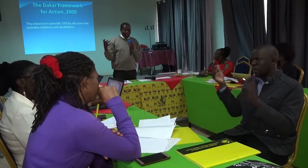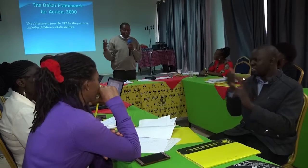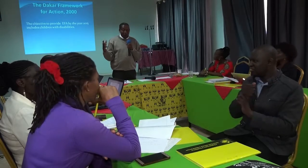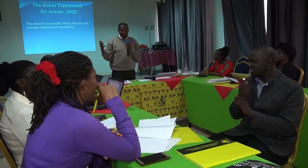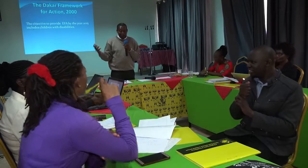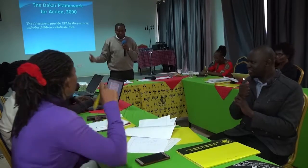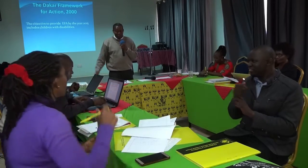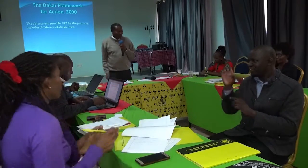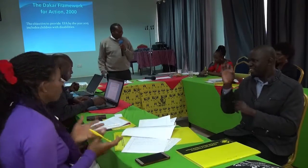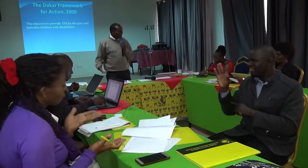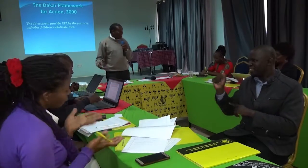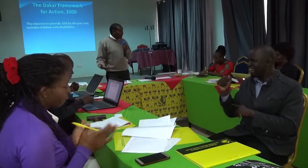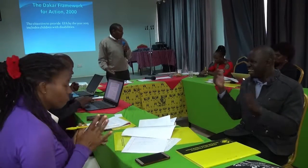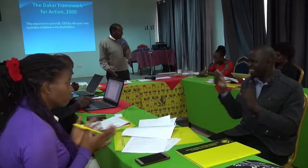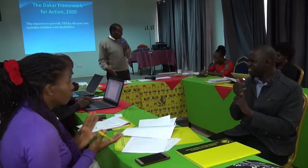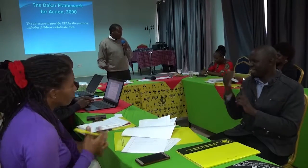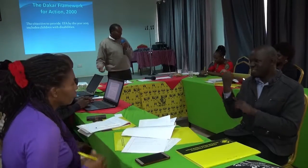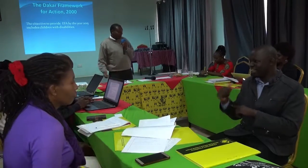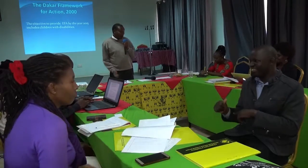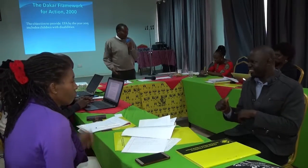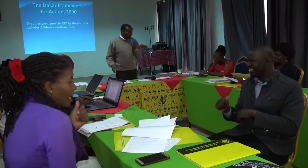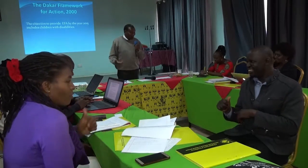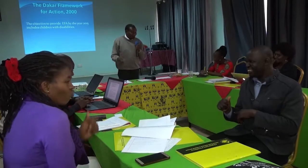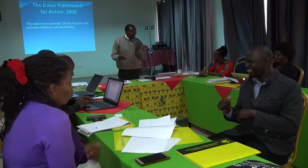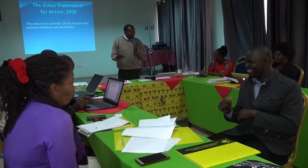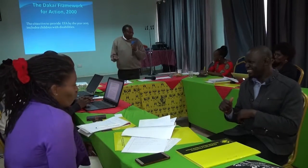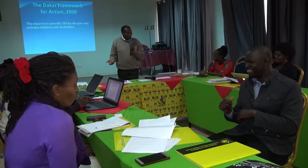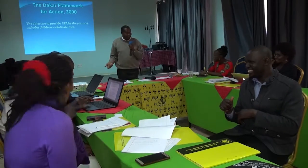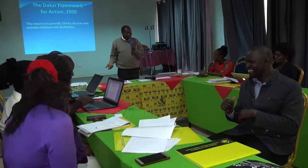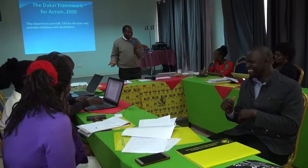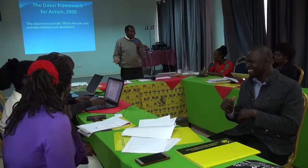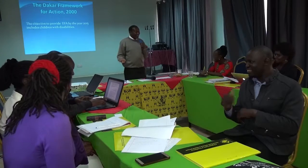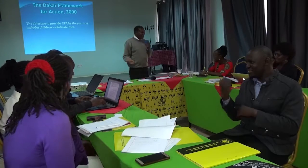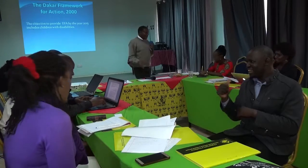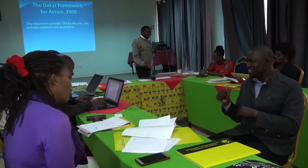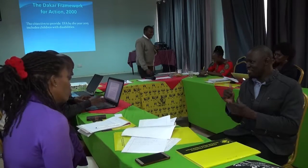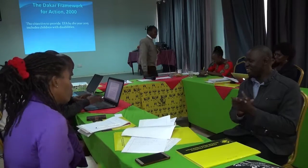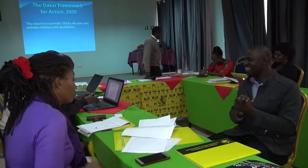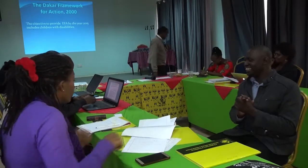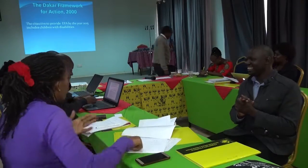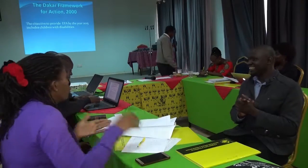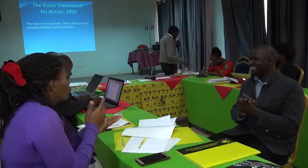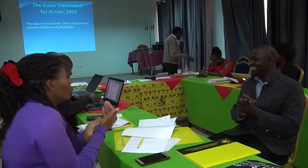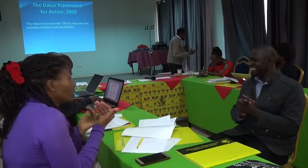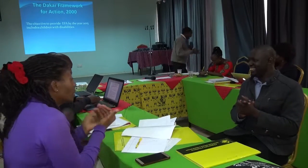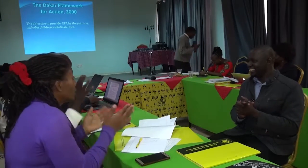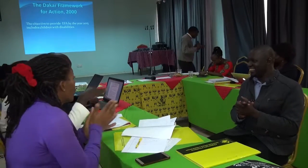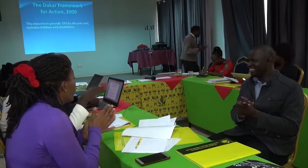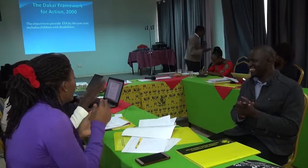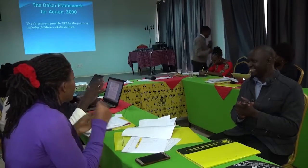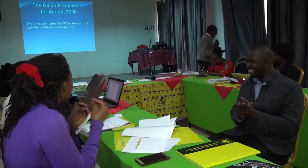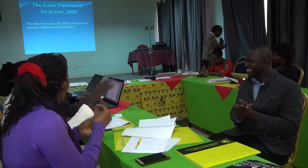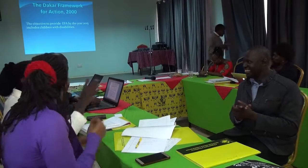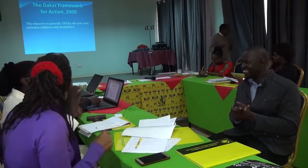I'm asking a question and you must answer me. There is no question of whether you'll answer me or not. You must answer me. Did we